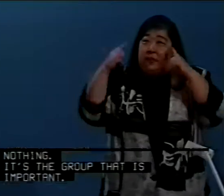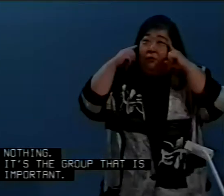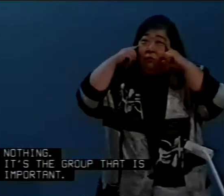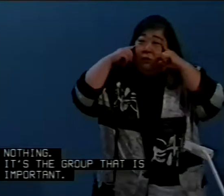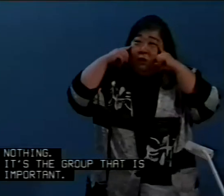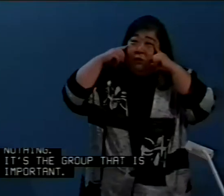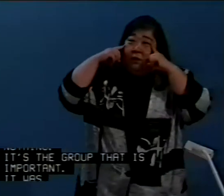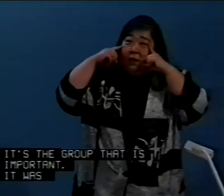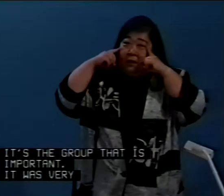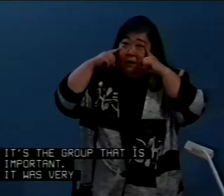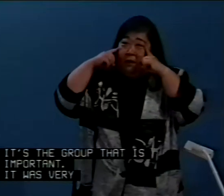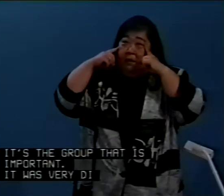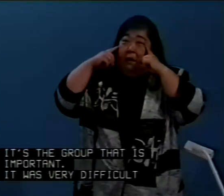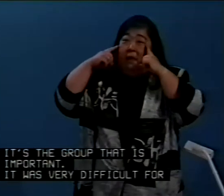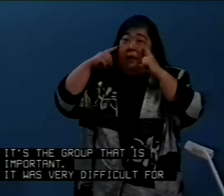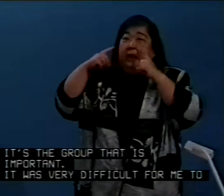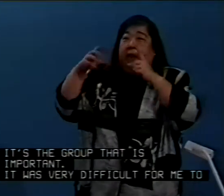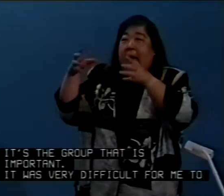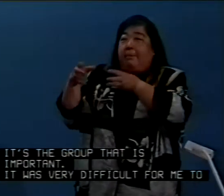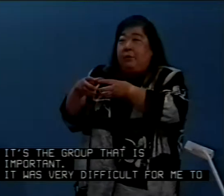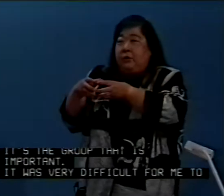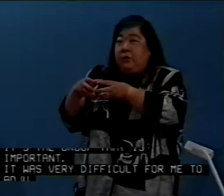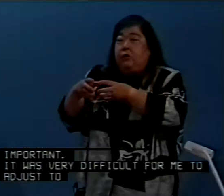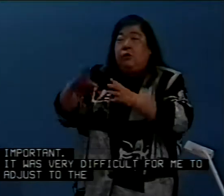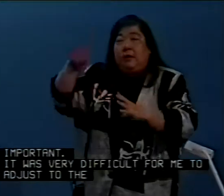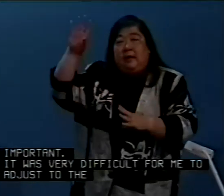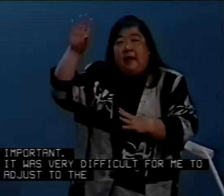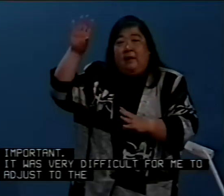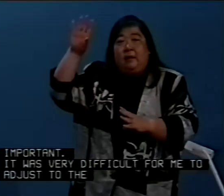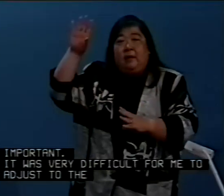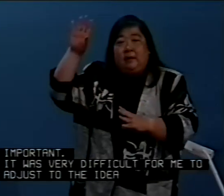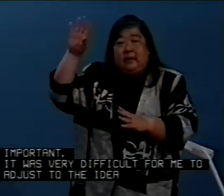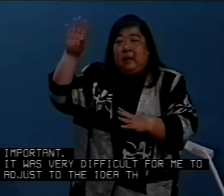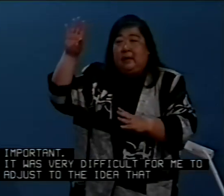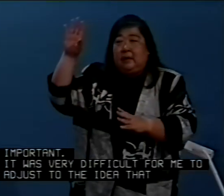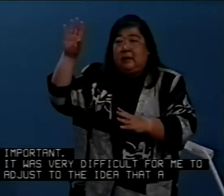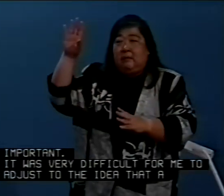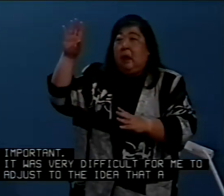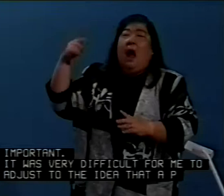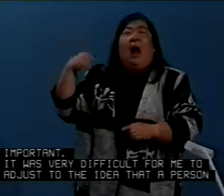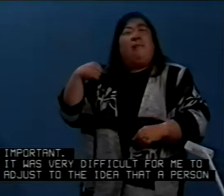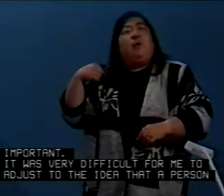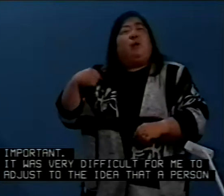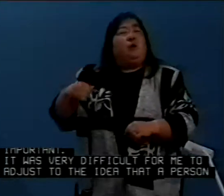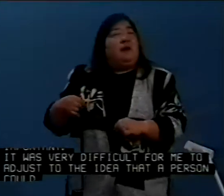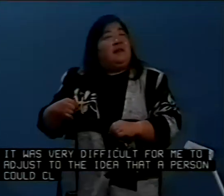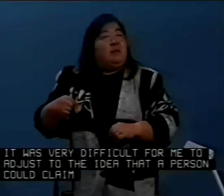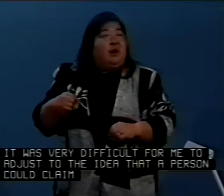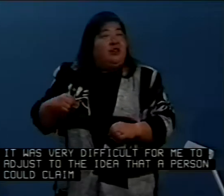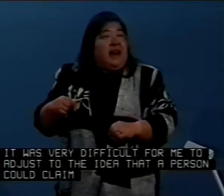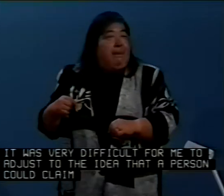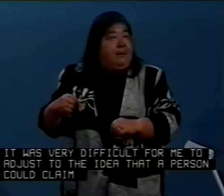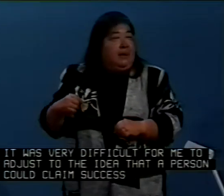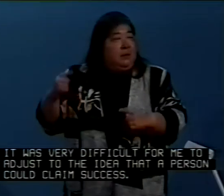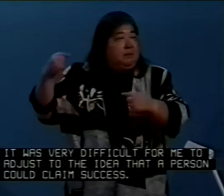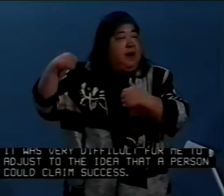to adjust the idea that a person could claim success. I'm the one who made this project happen. It was my